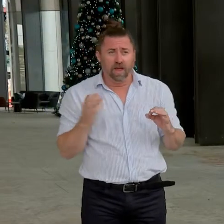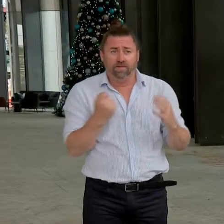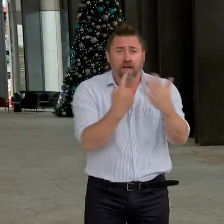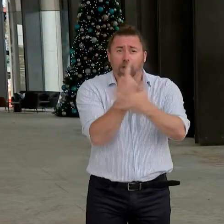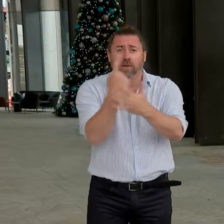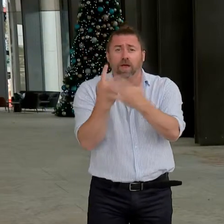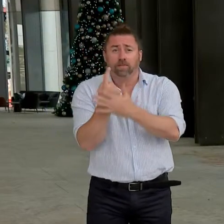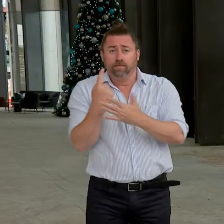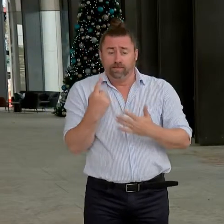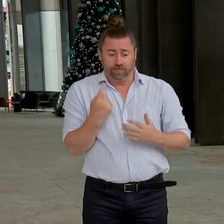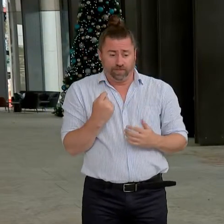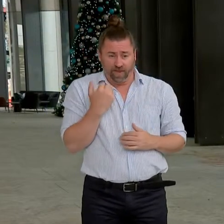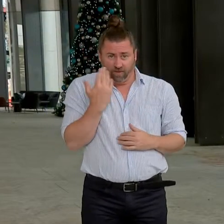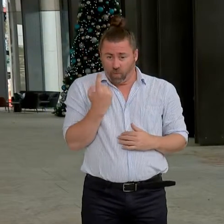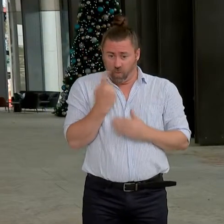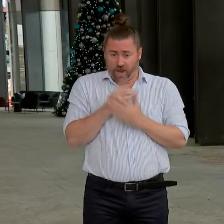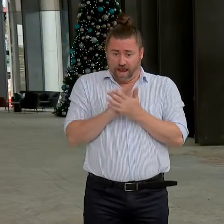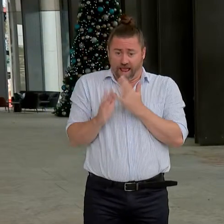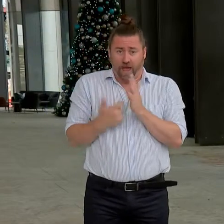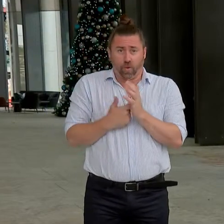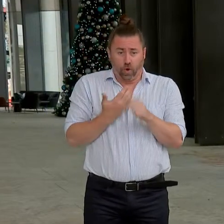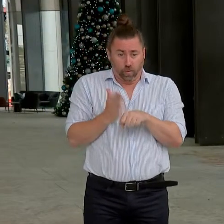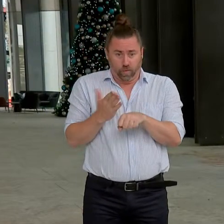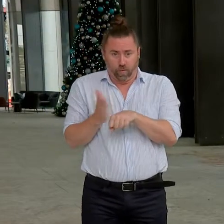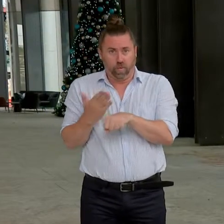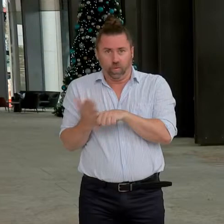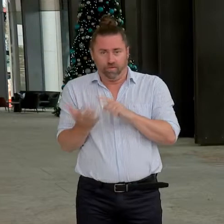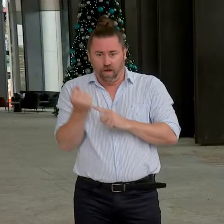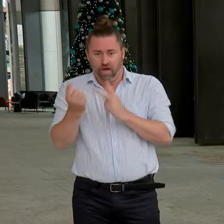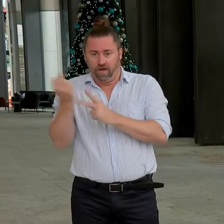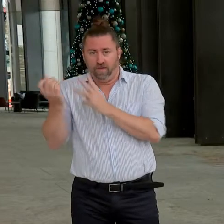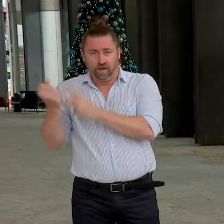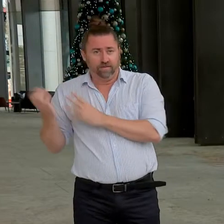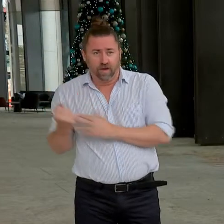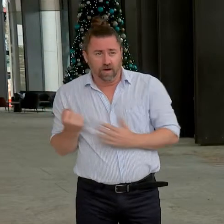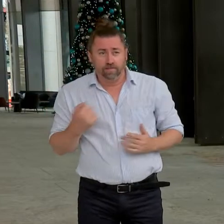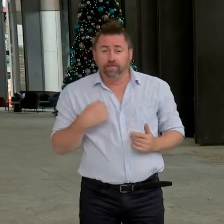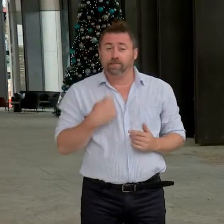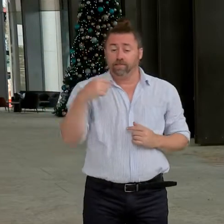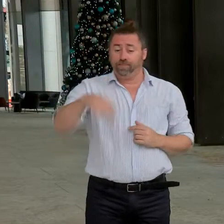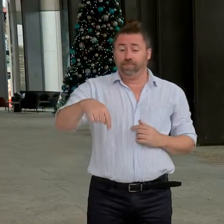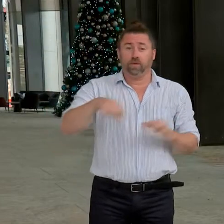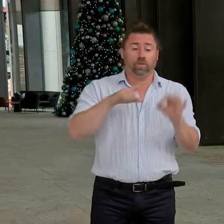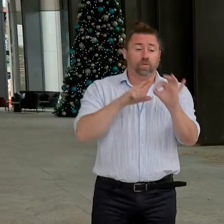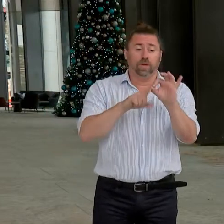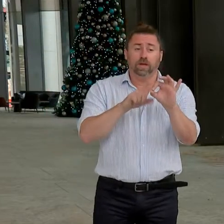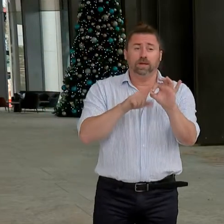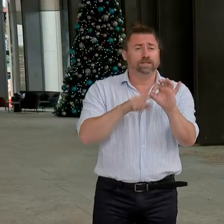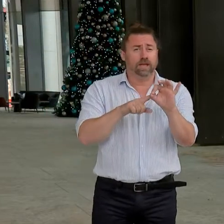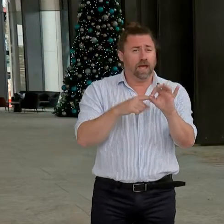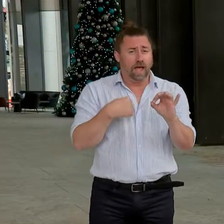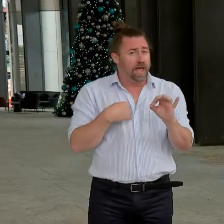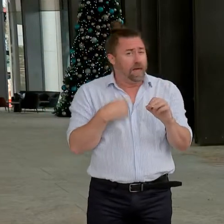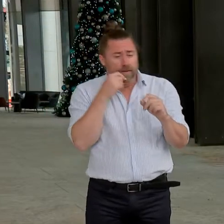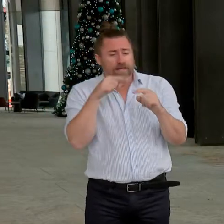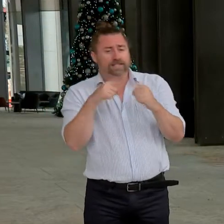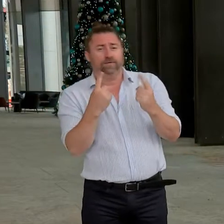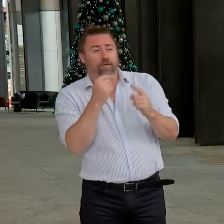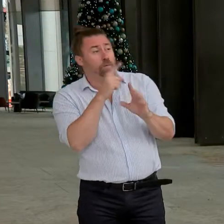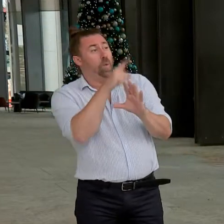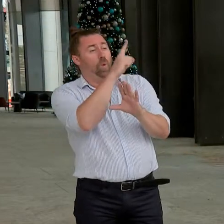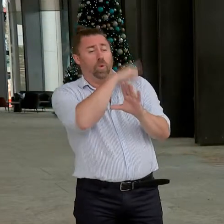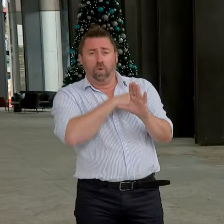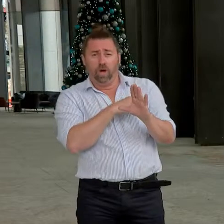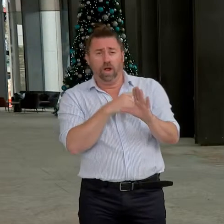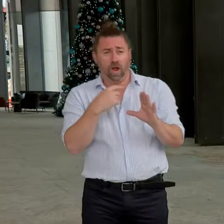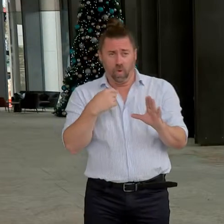hour. It is becoming difficult. We are one of the few states that are recording COVID cases basically right up